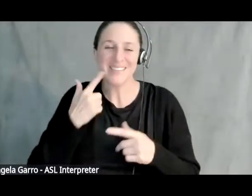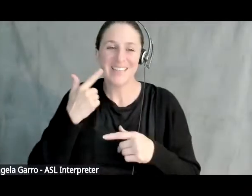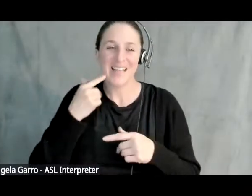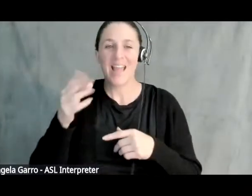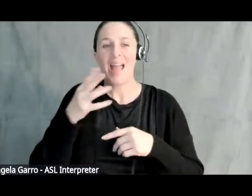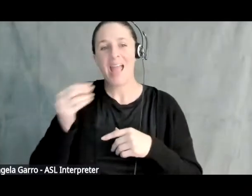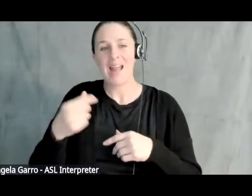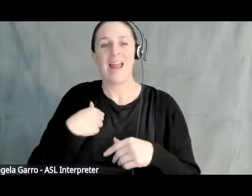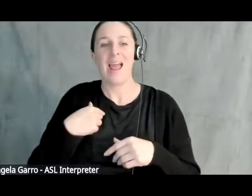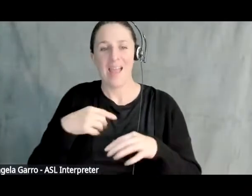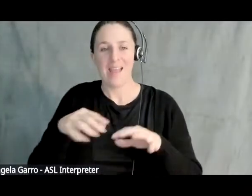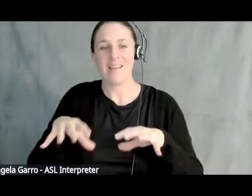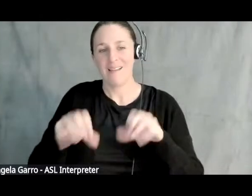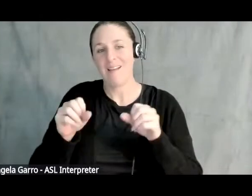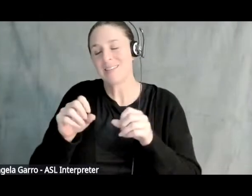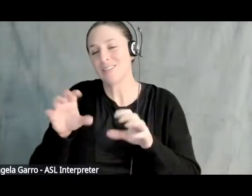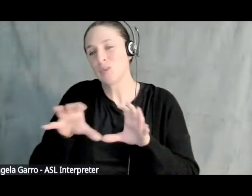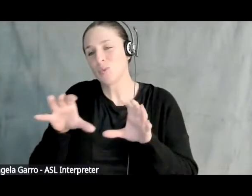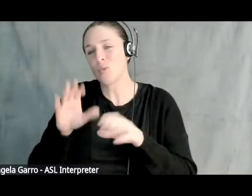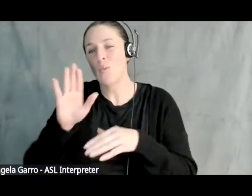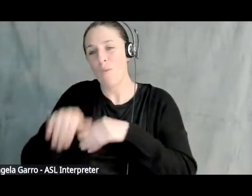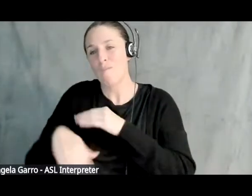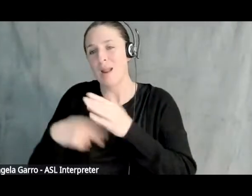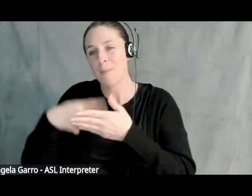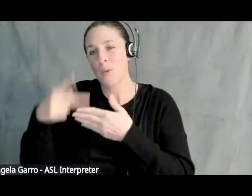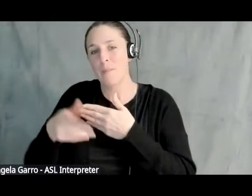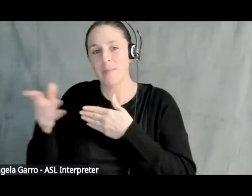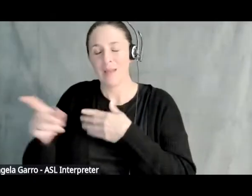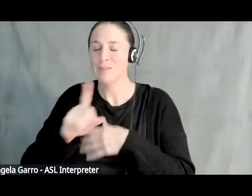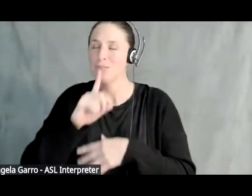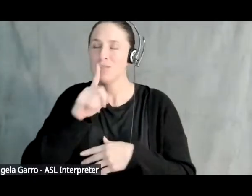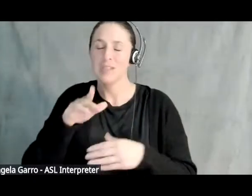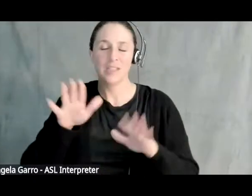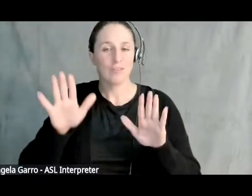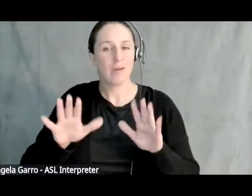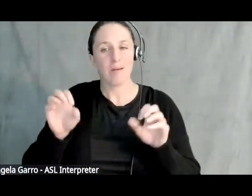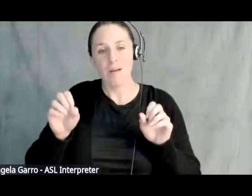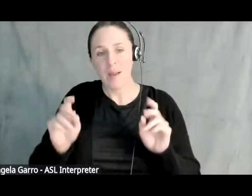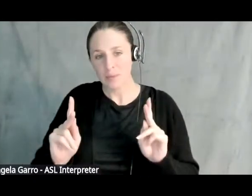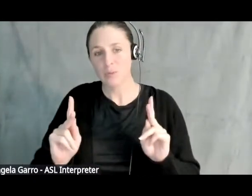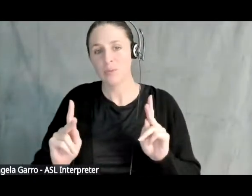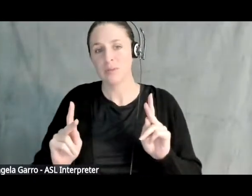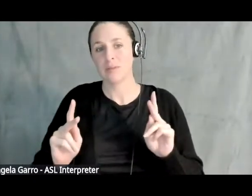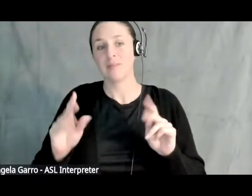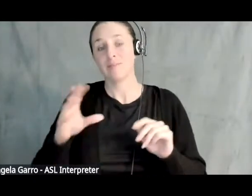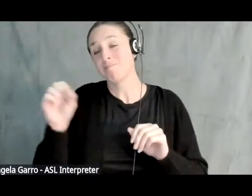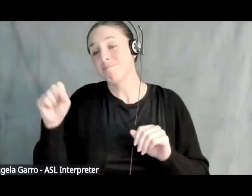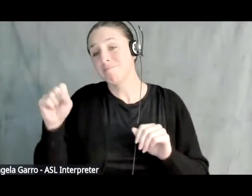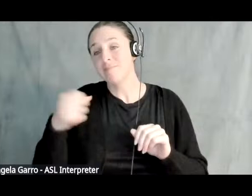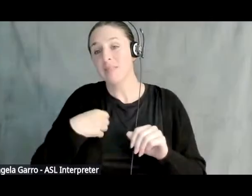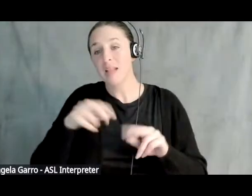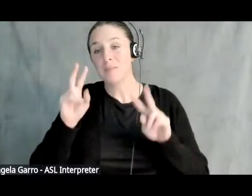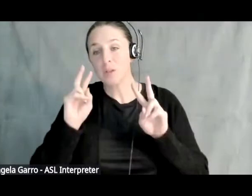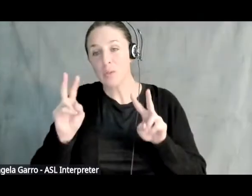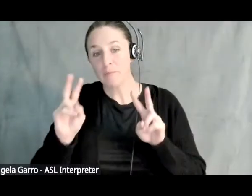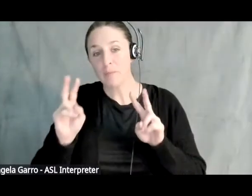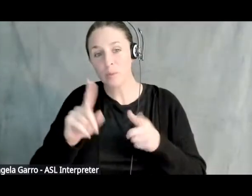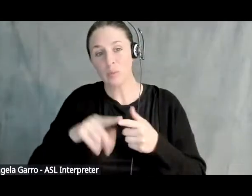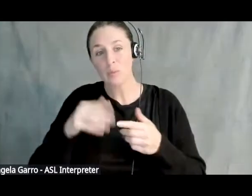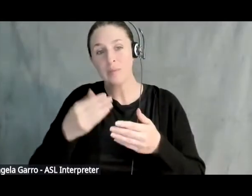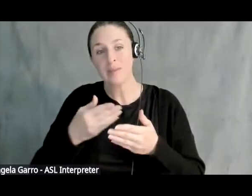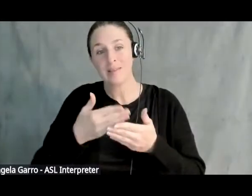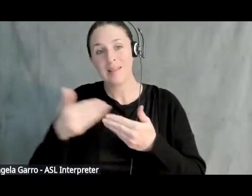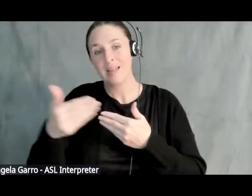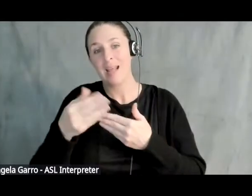And I got to do an overnight program there, and yeah, it was just a really great opportunity. And so yeah, looking forward to the next few